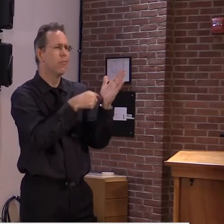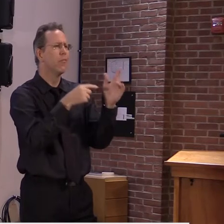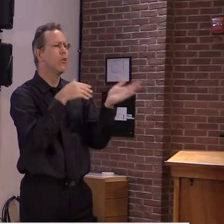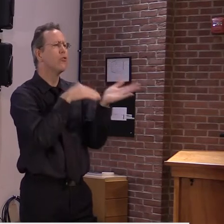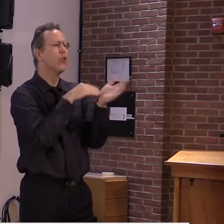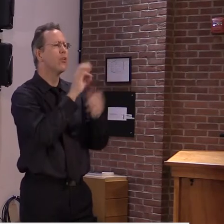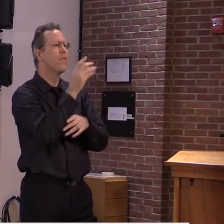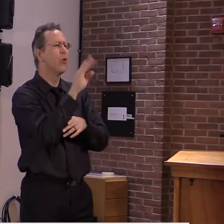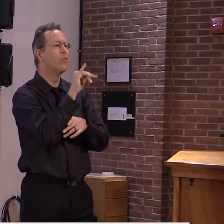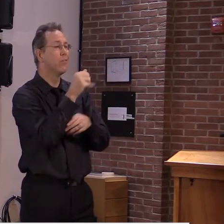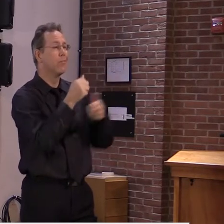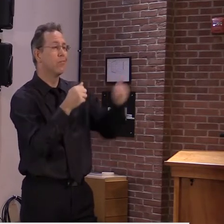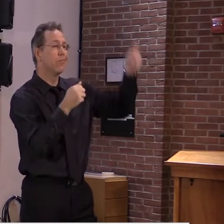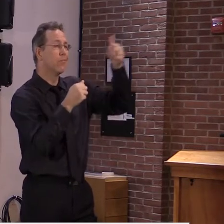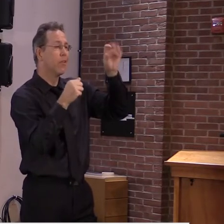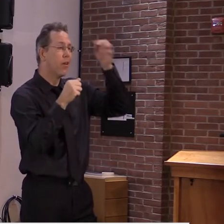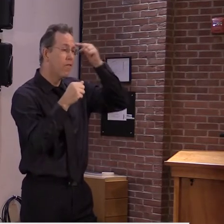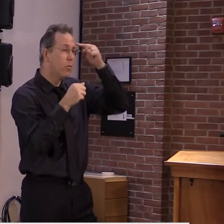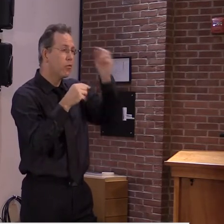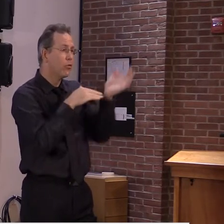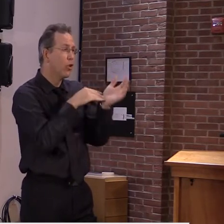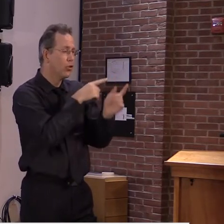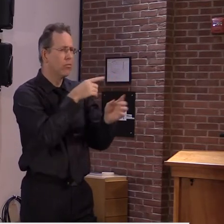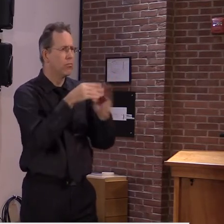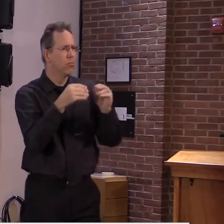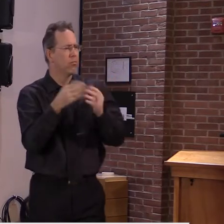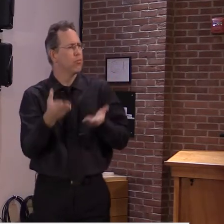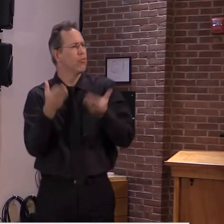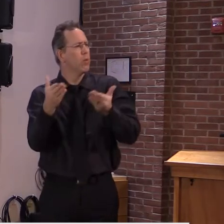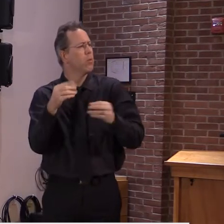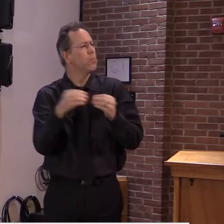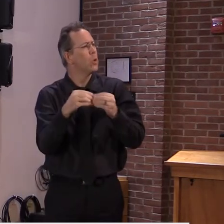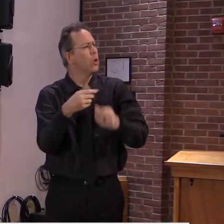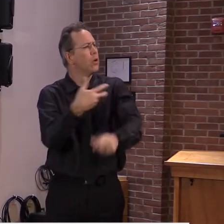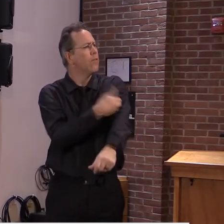best to Dr. Fauci, whose 80th birthday is today.